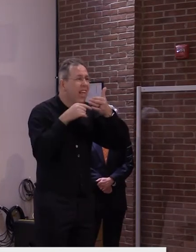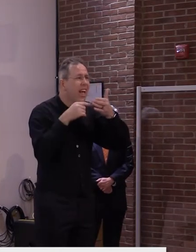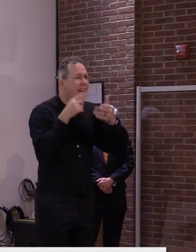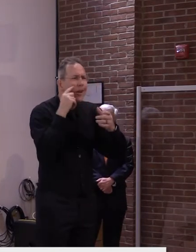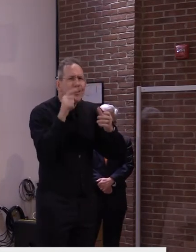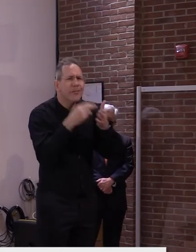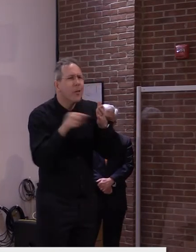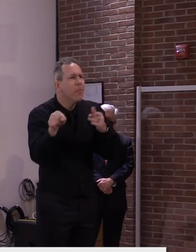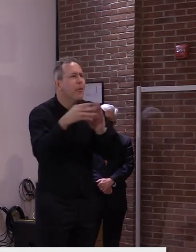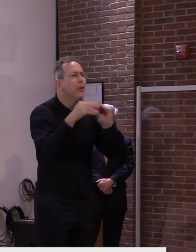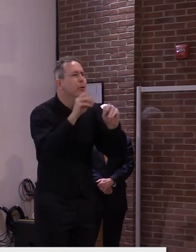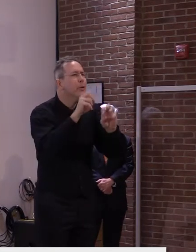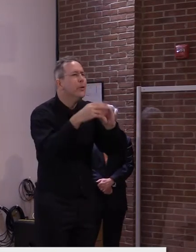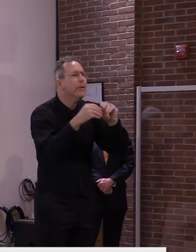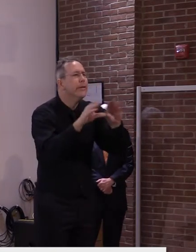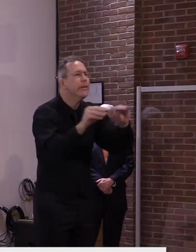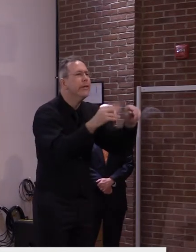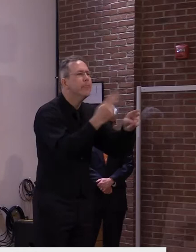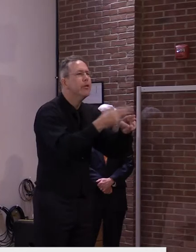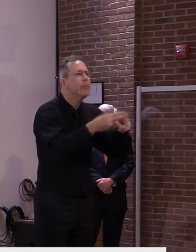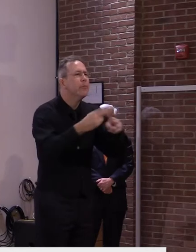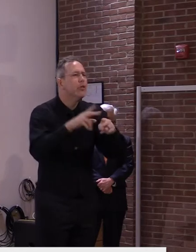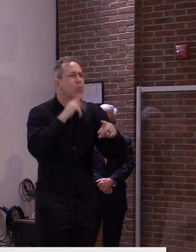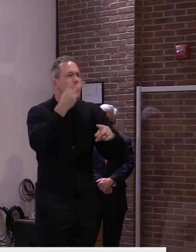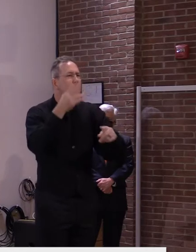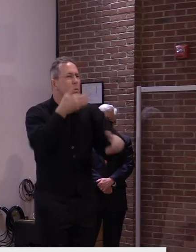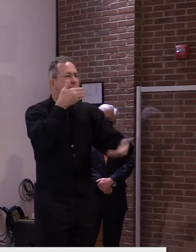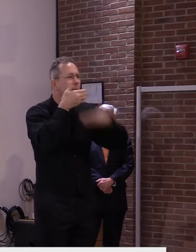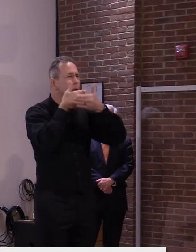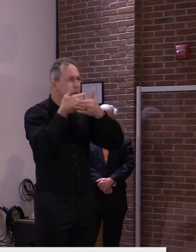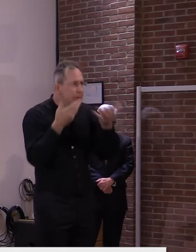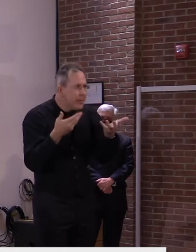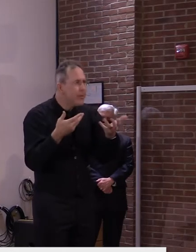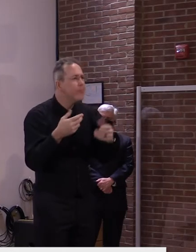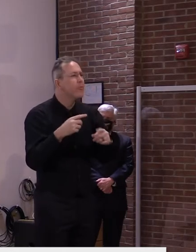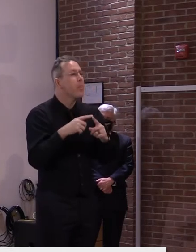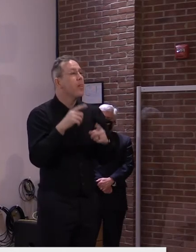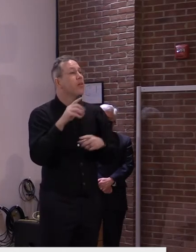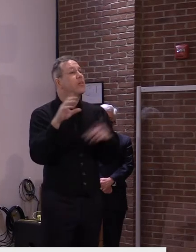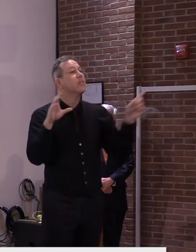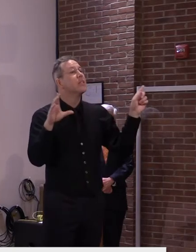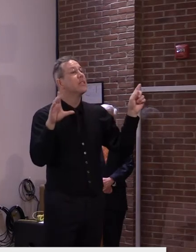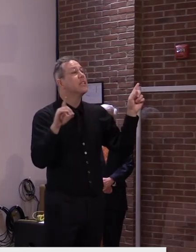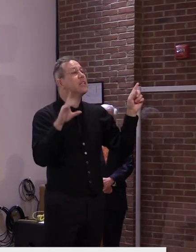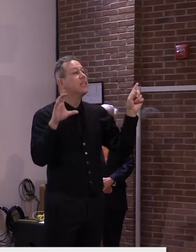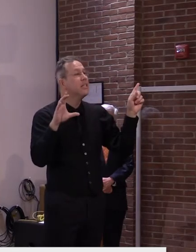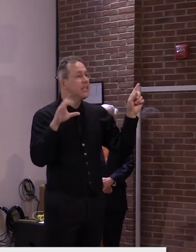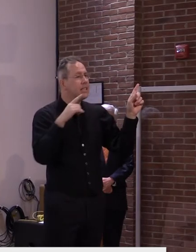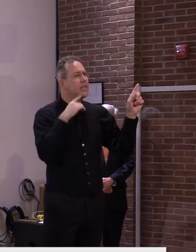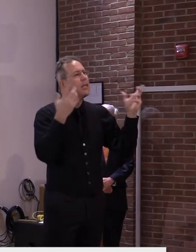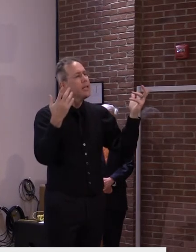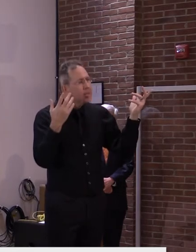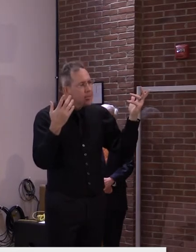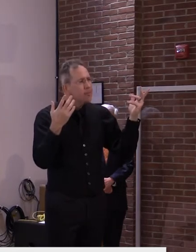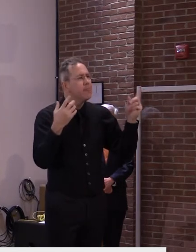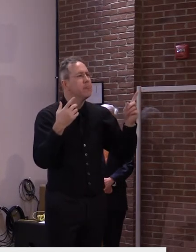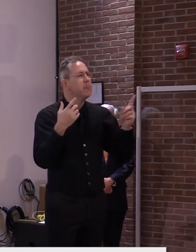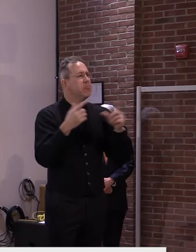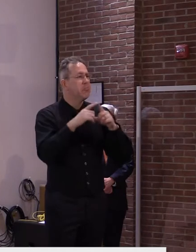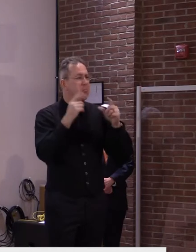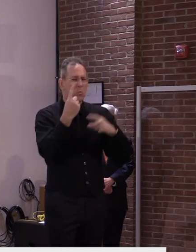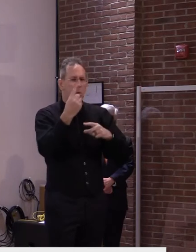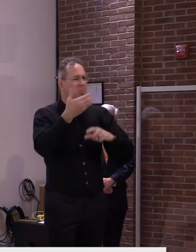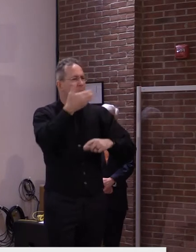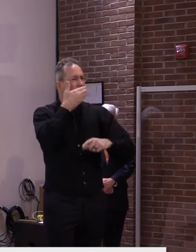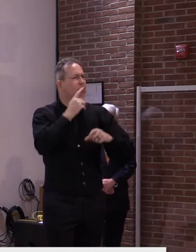official stance coming down from the newest director of the CDC is actually just mask,